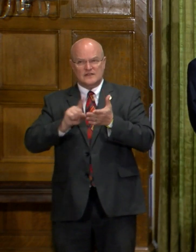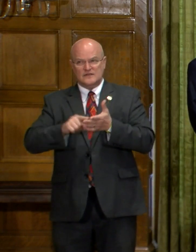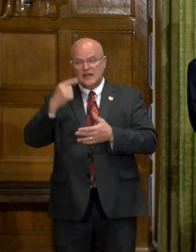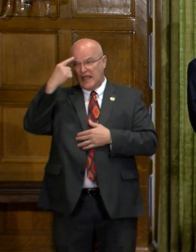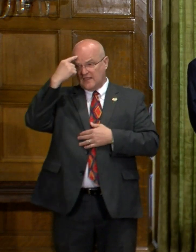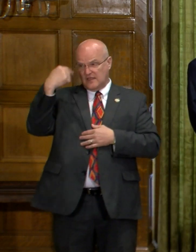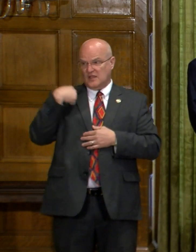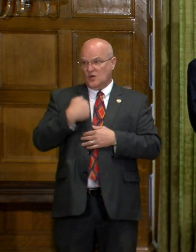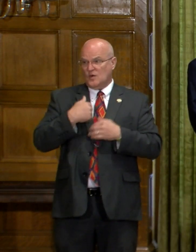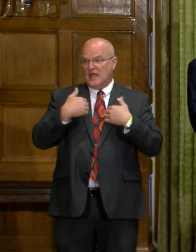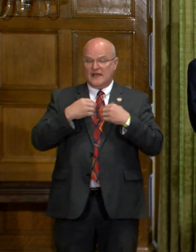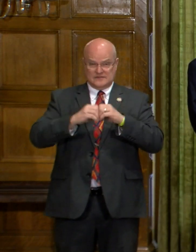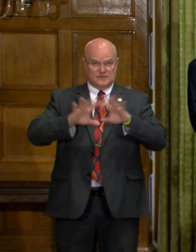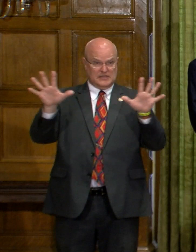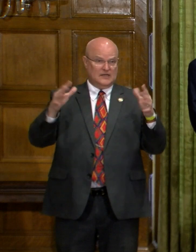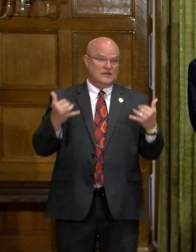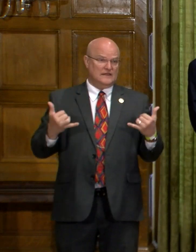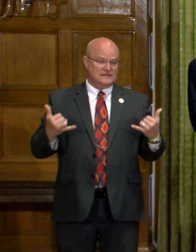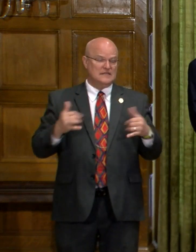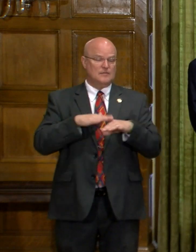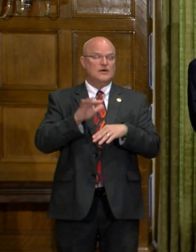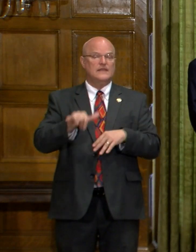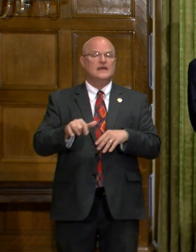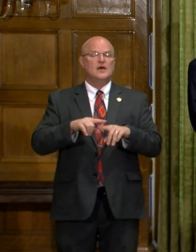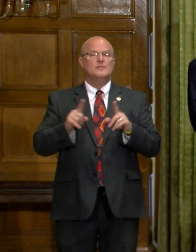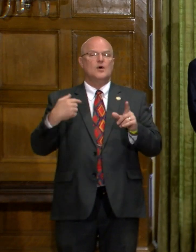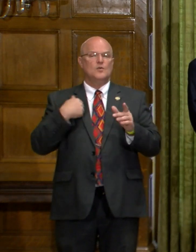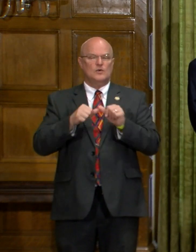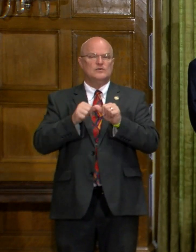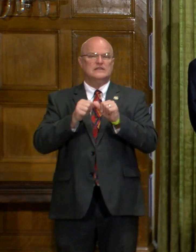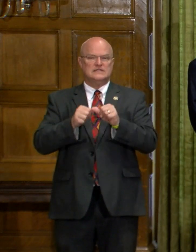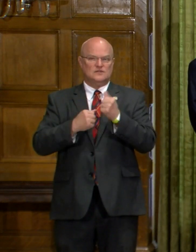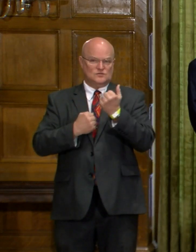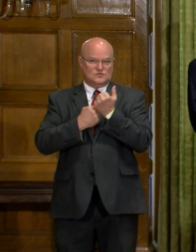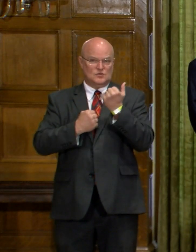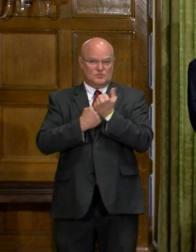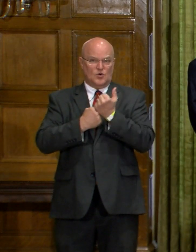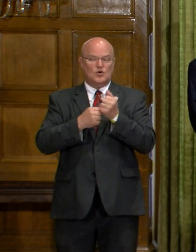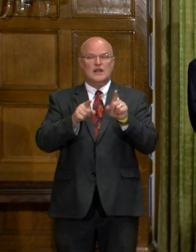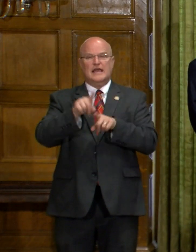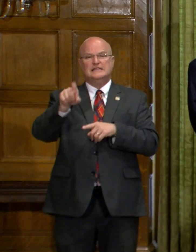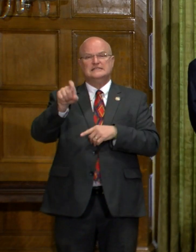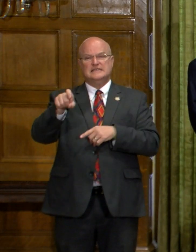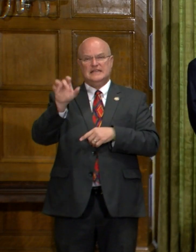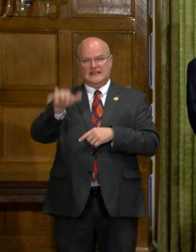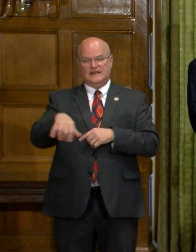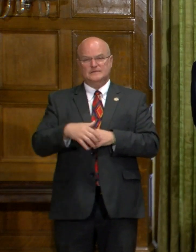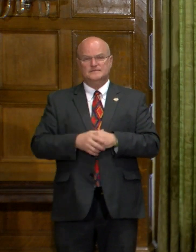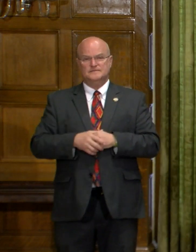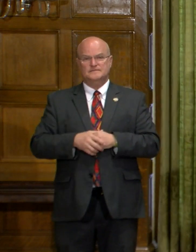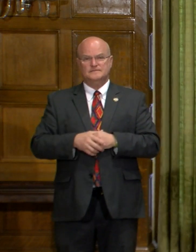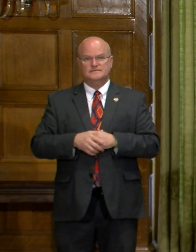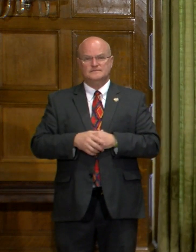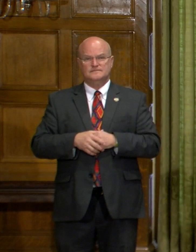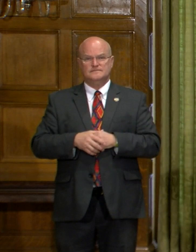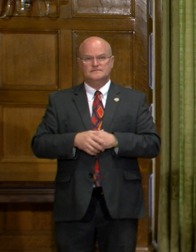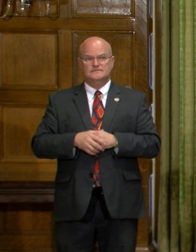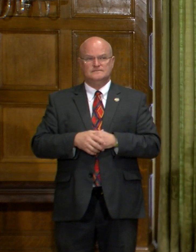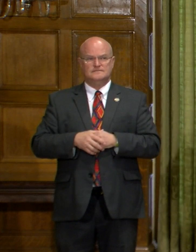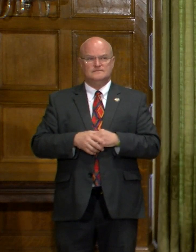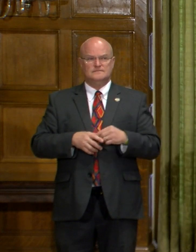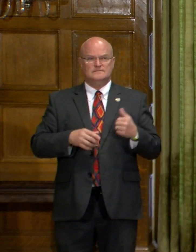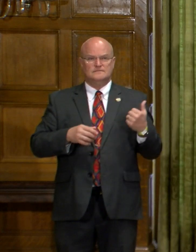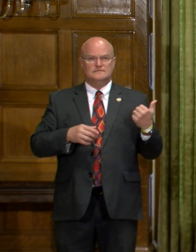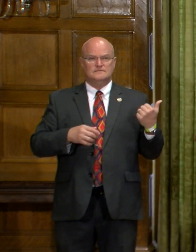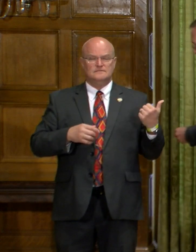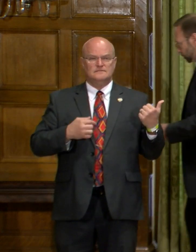I think we've had some clarity at this point on that, but we'll continue to support as needed in that. I think